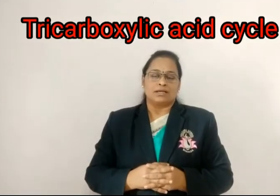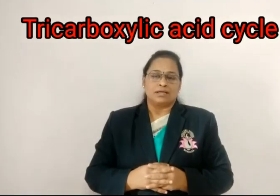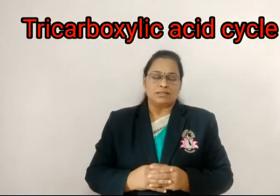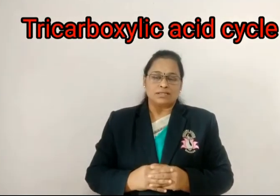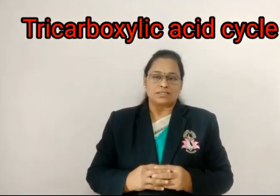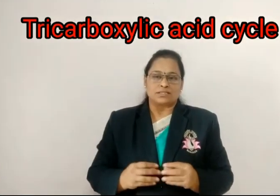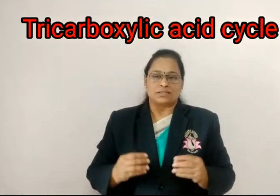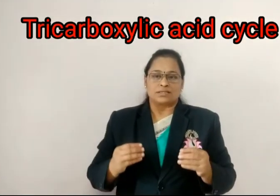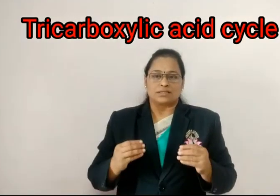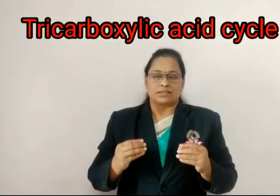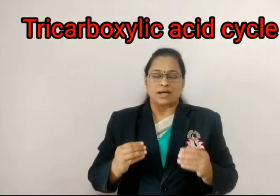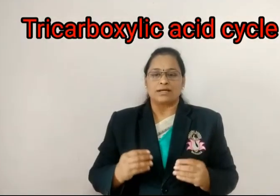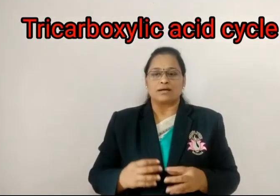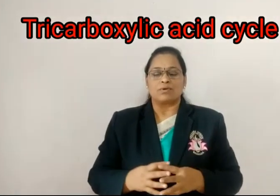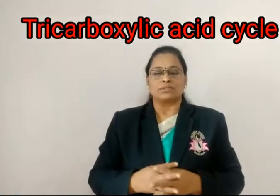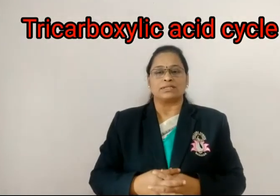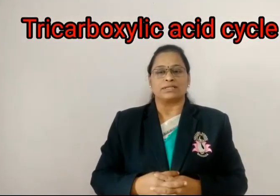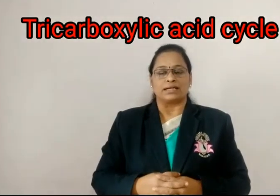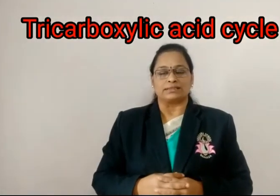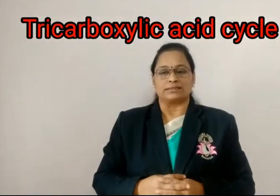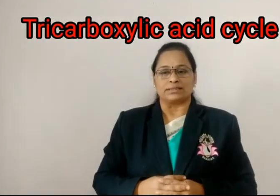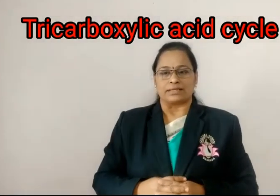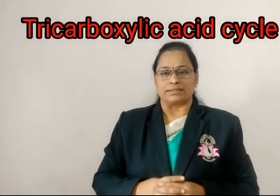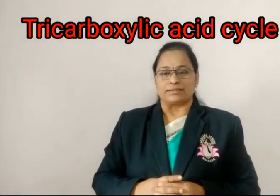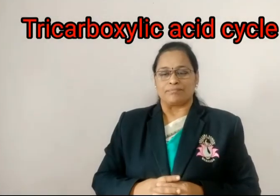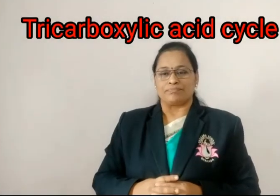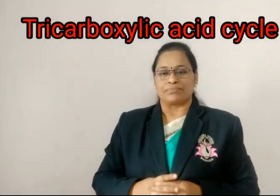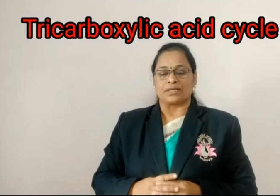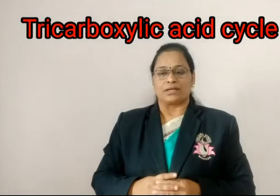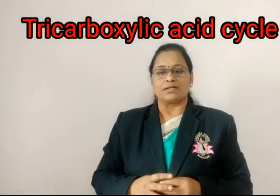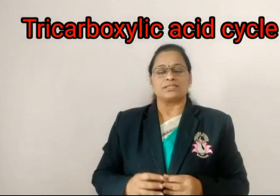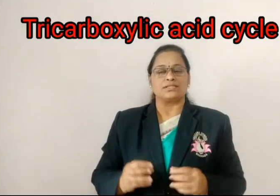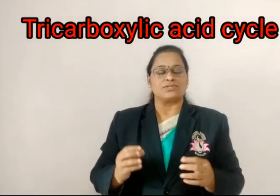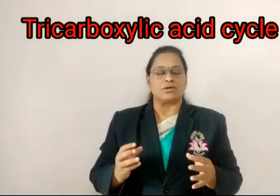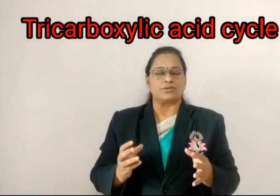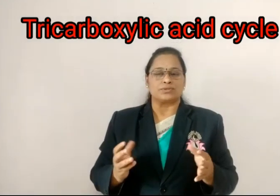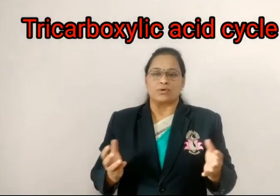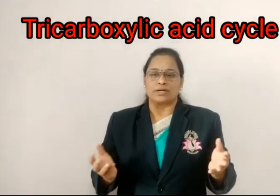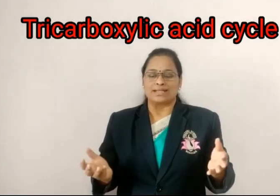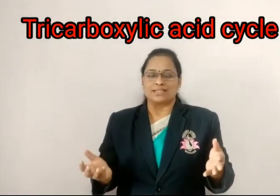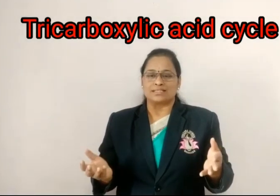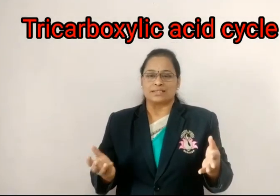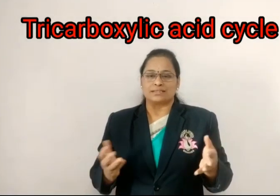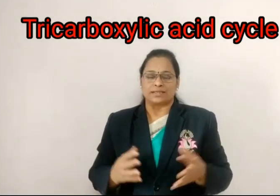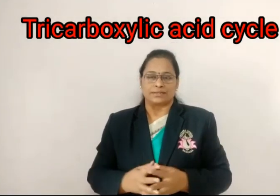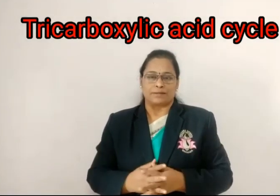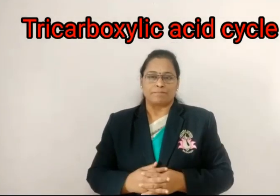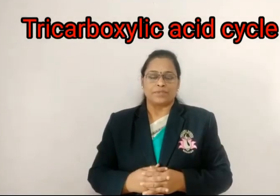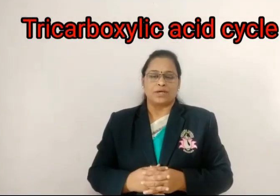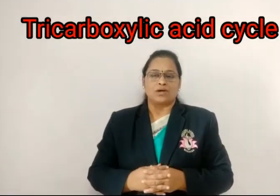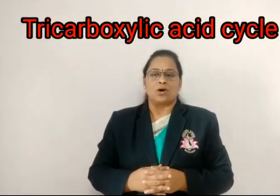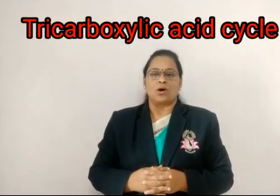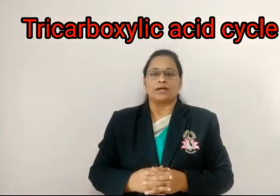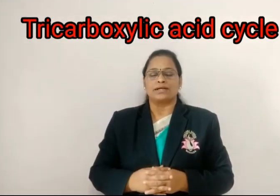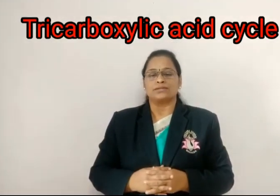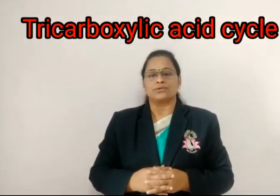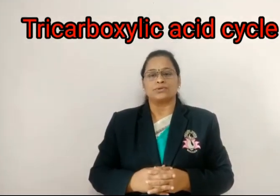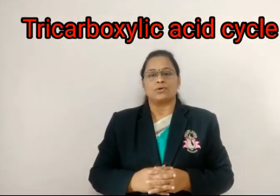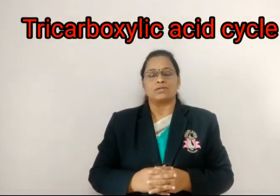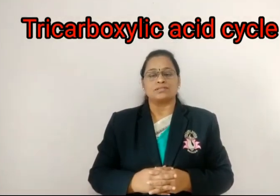In this tricarboxylic acid cycle, it is in short also called TCA cycle, or it is also called